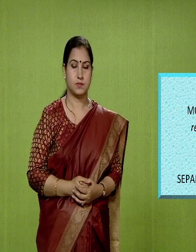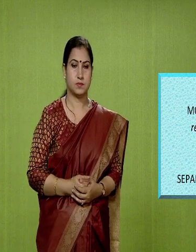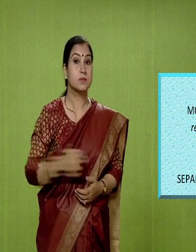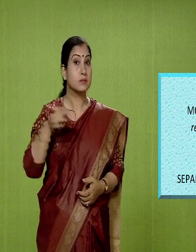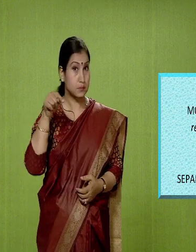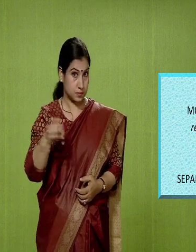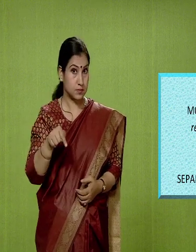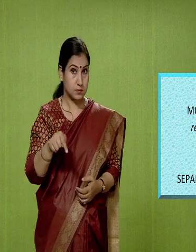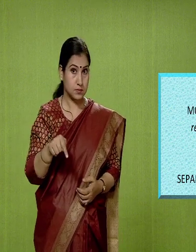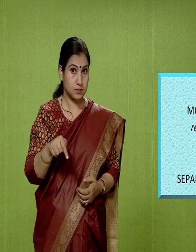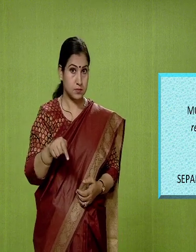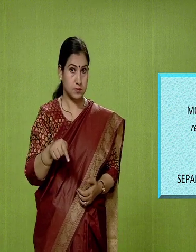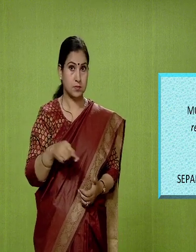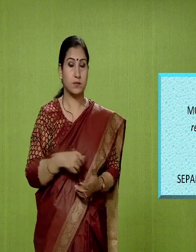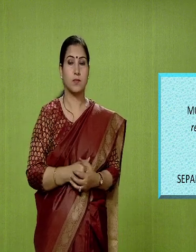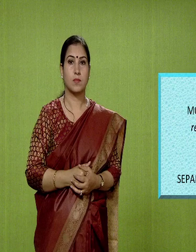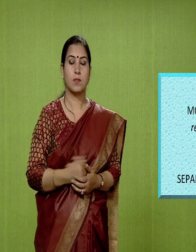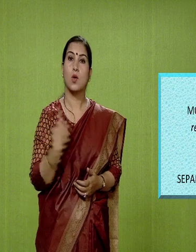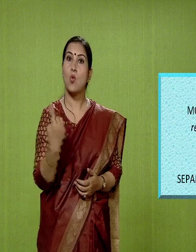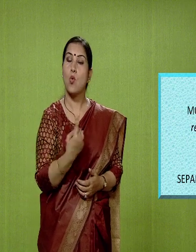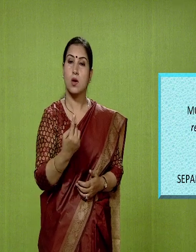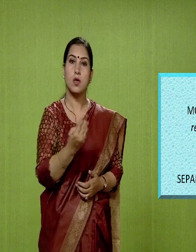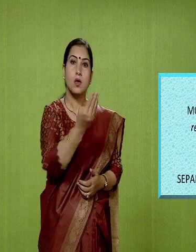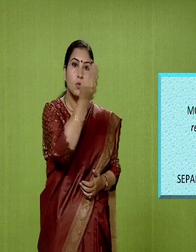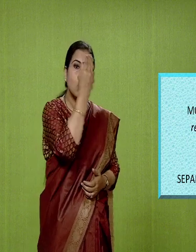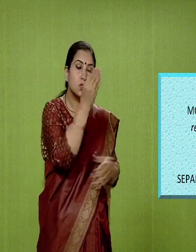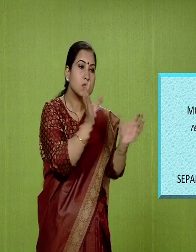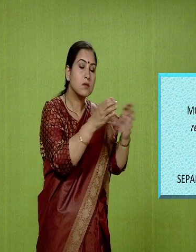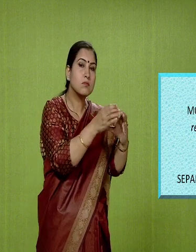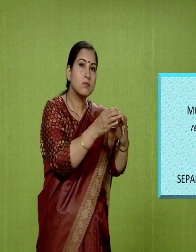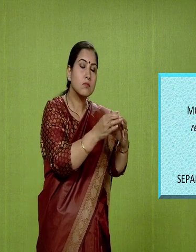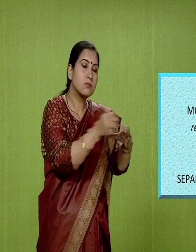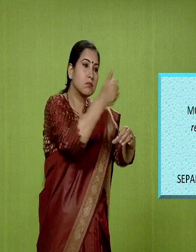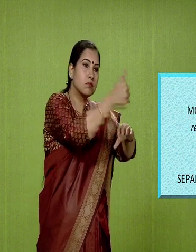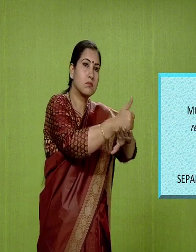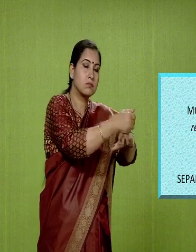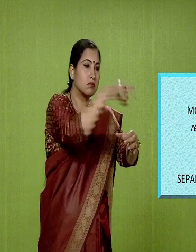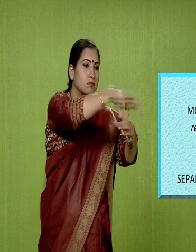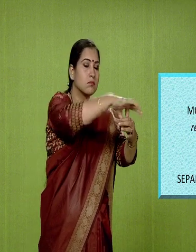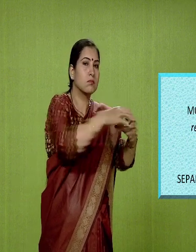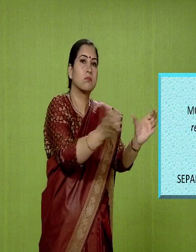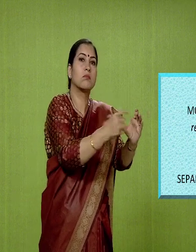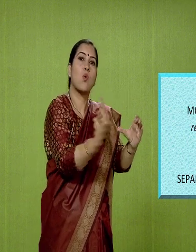According to this, only Muslims could fight elections in the Muslim majority